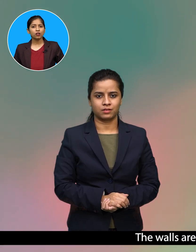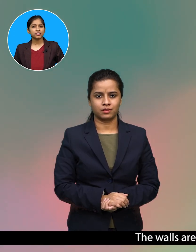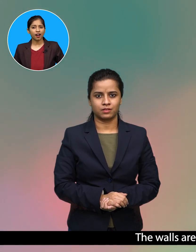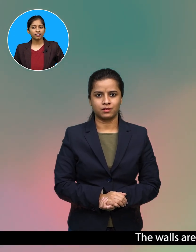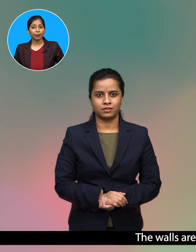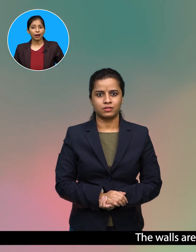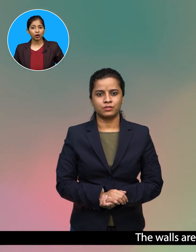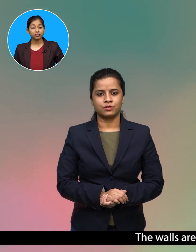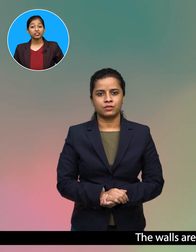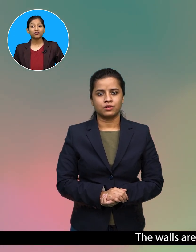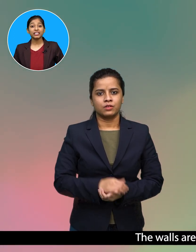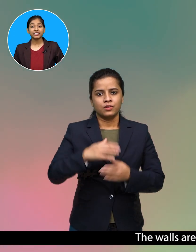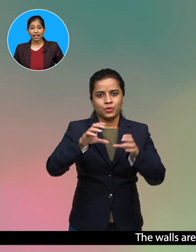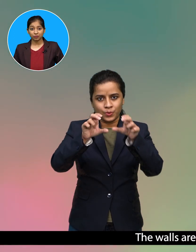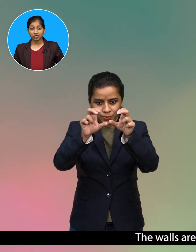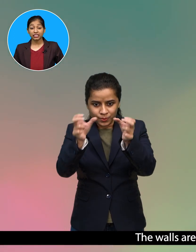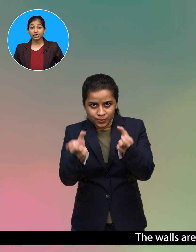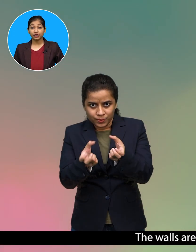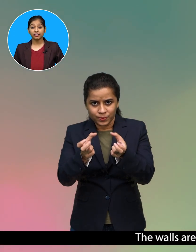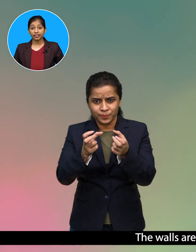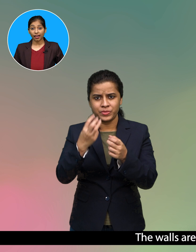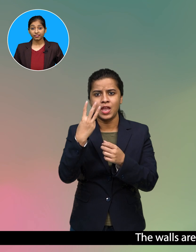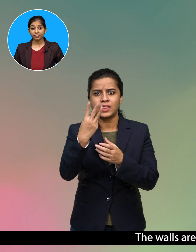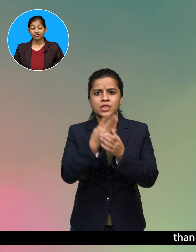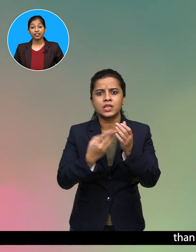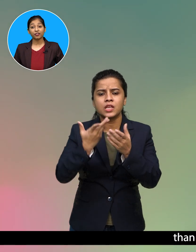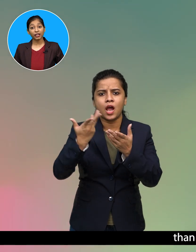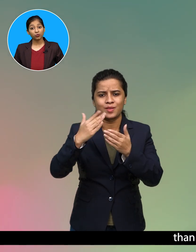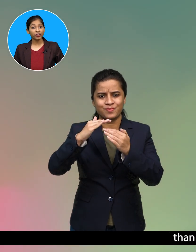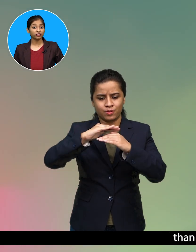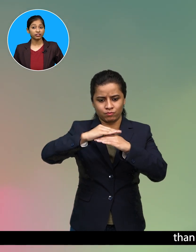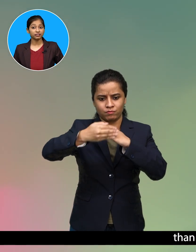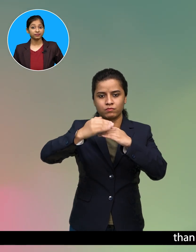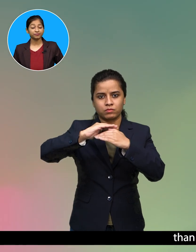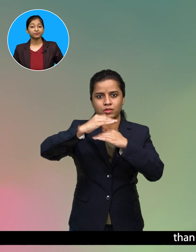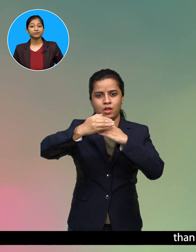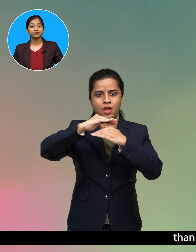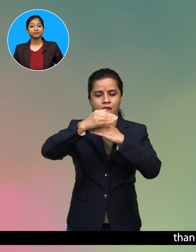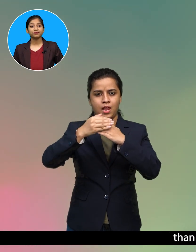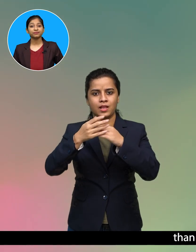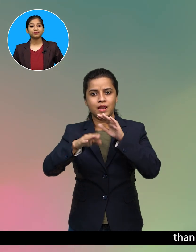The walls are about 3 times thicker than the right ventricle.